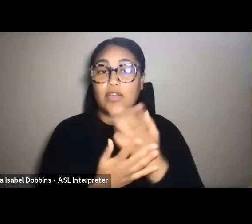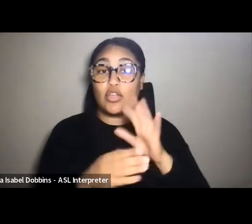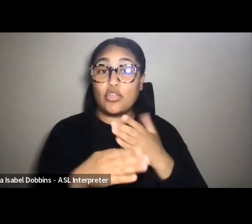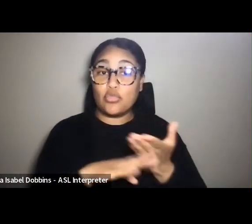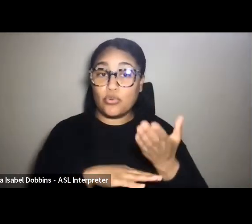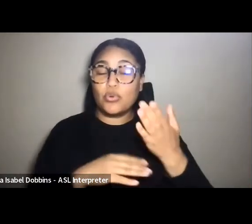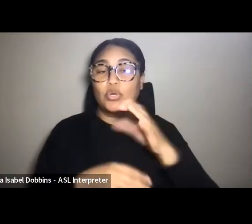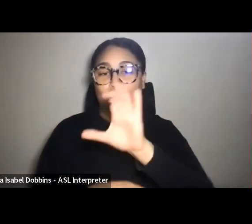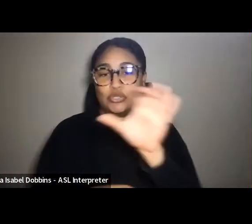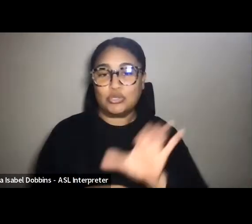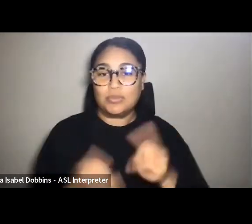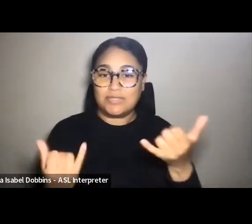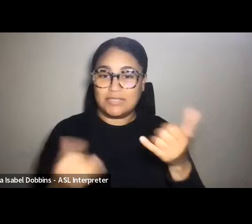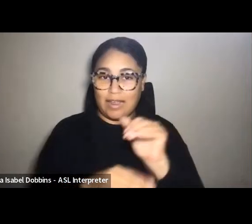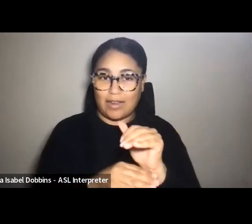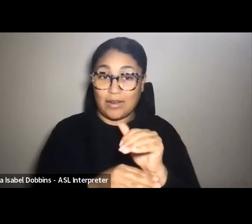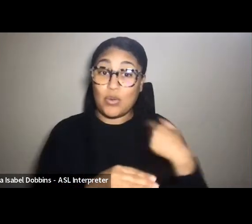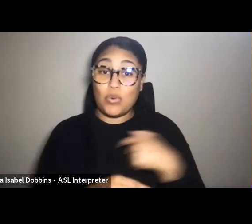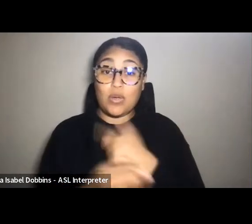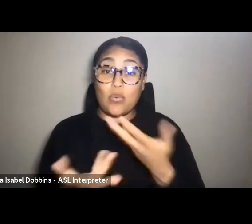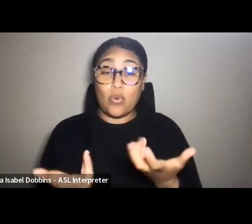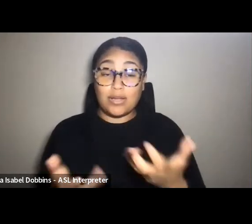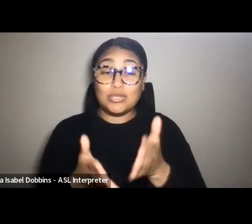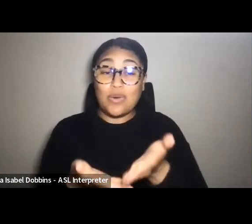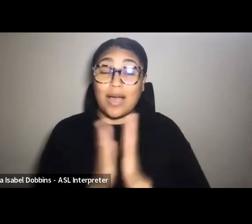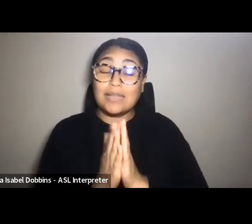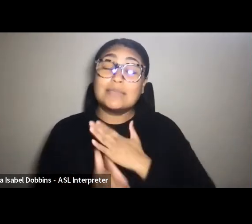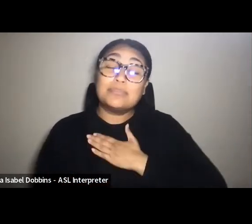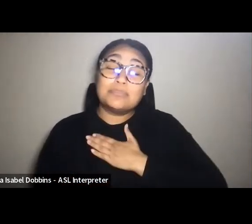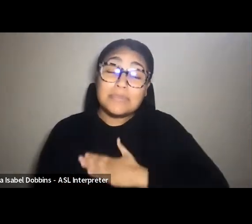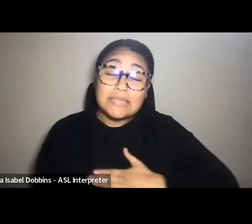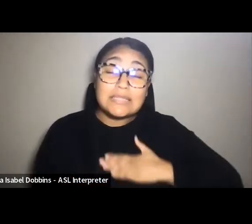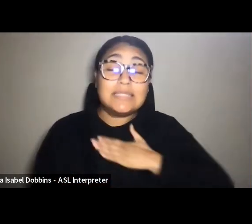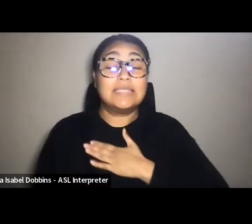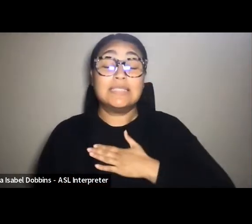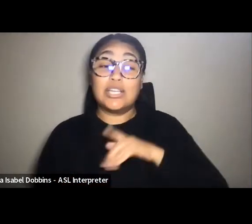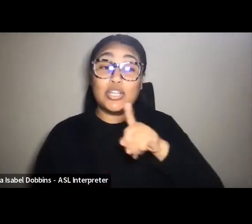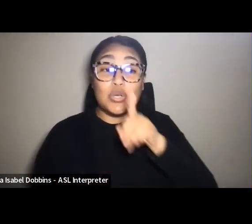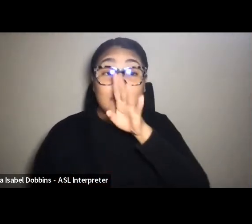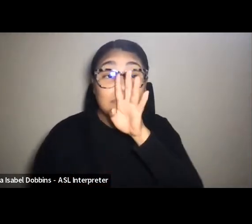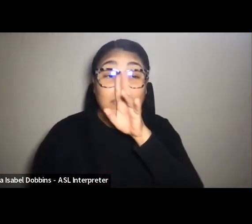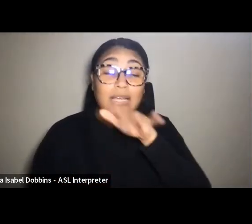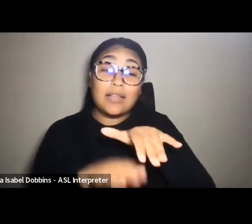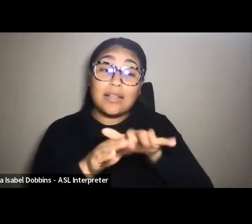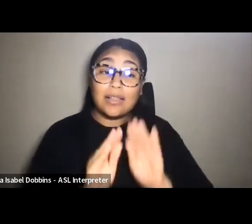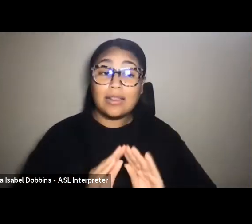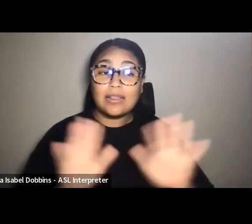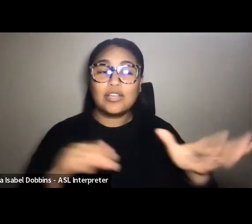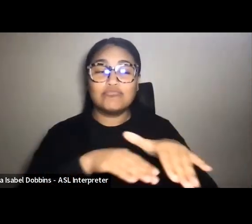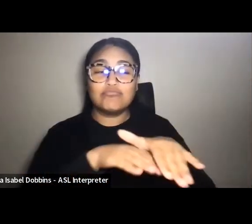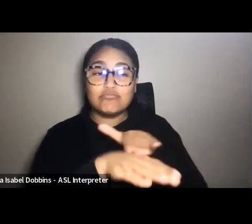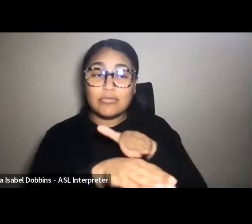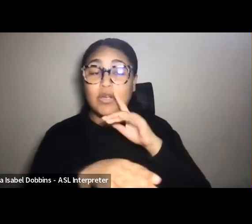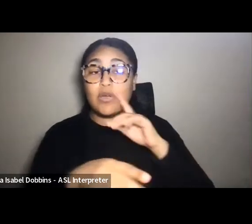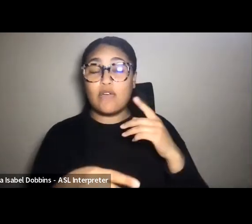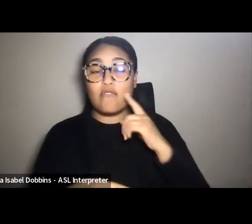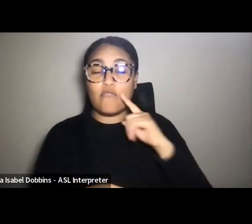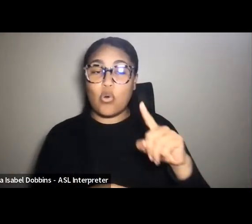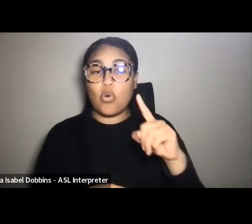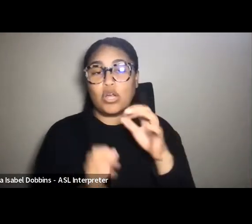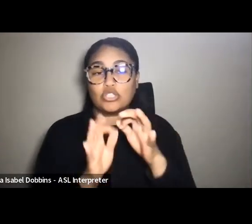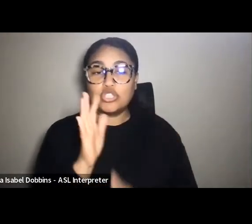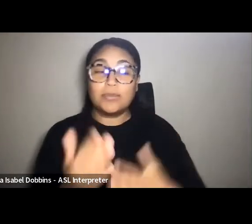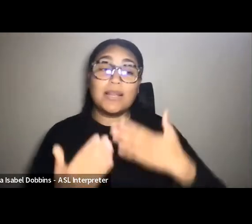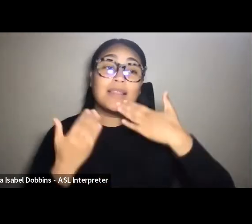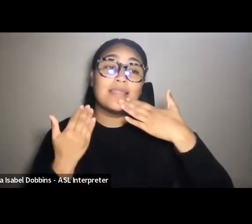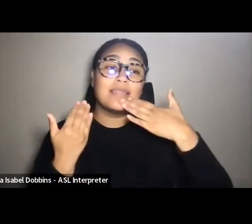Zoom this evening. We would like to ask everyone to speak at a clear and reasonable pace for our interpreters.